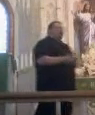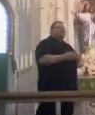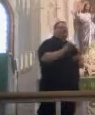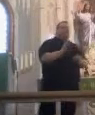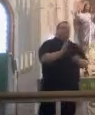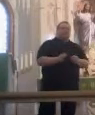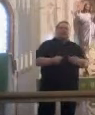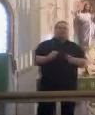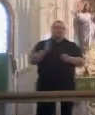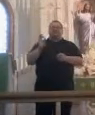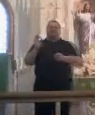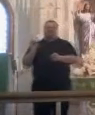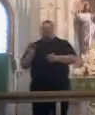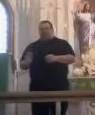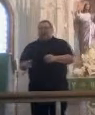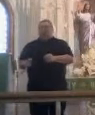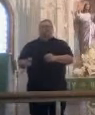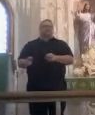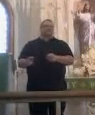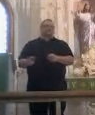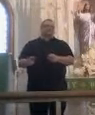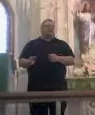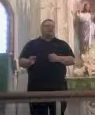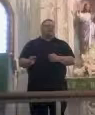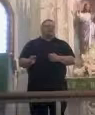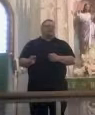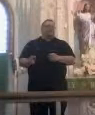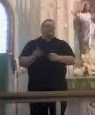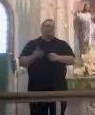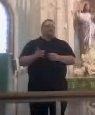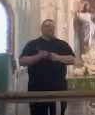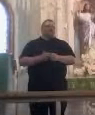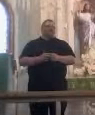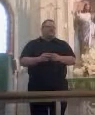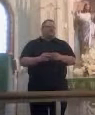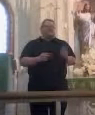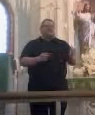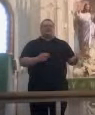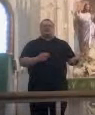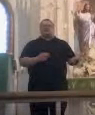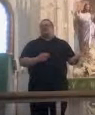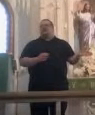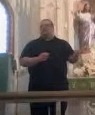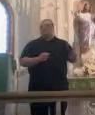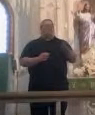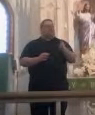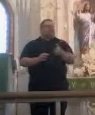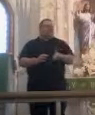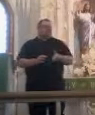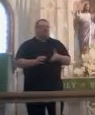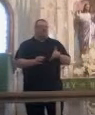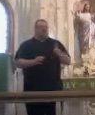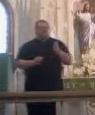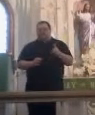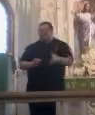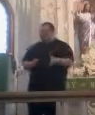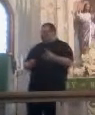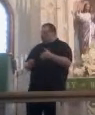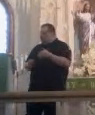not always reality. Luther said, feelings come and feelings go. Feelings